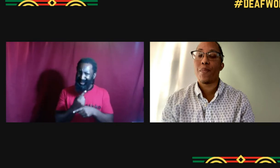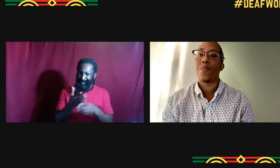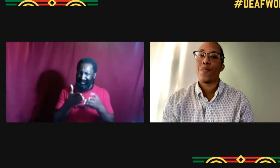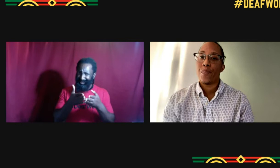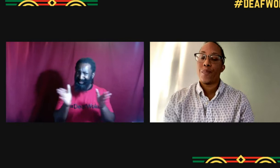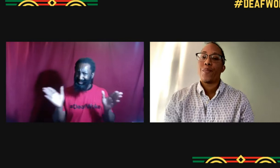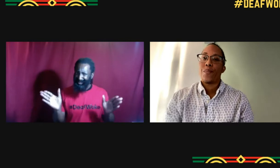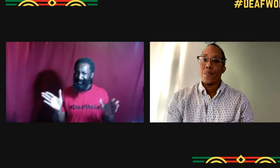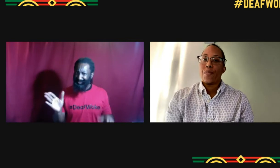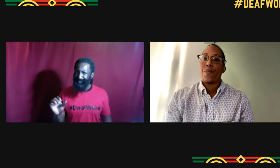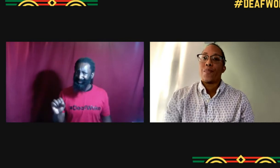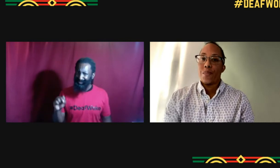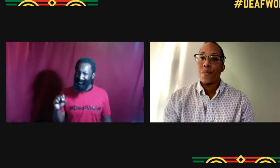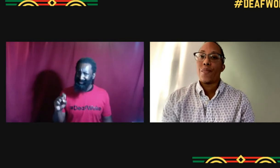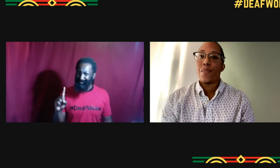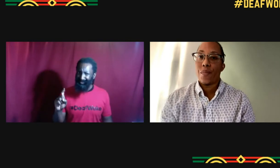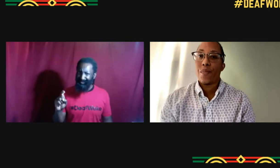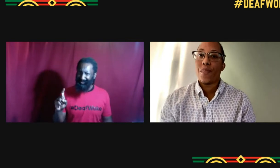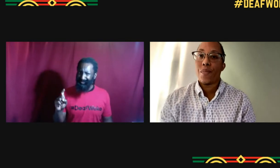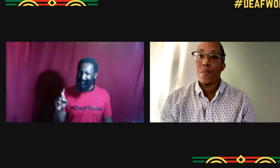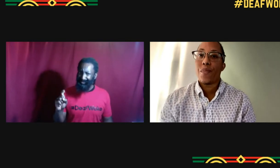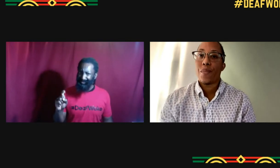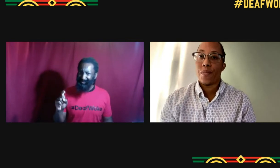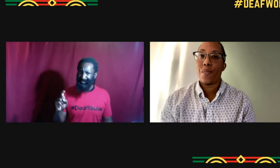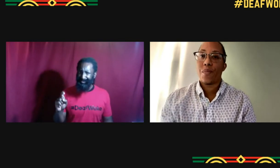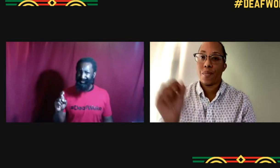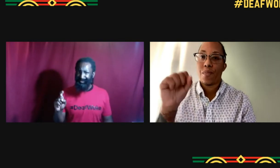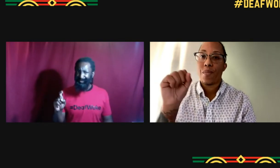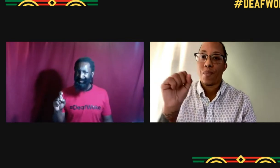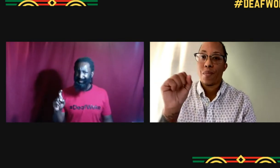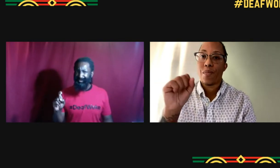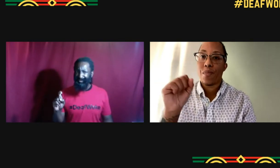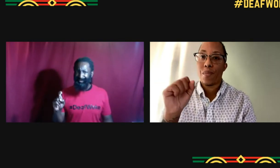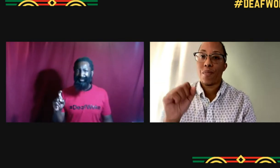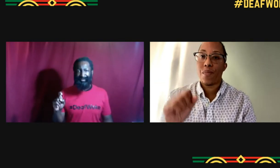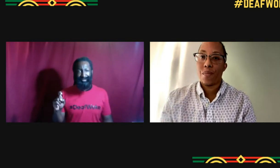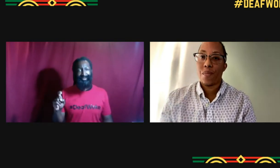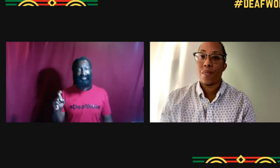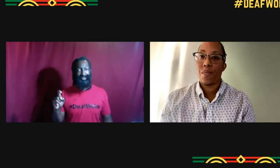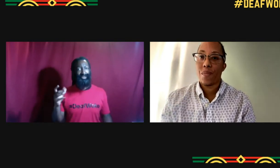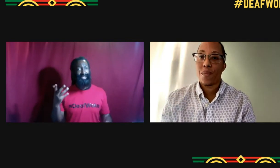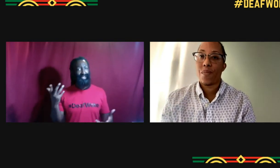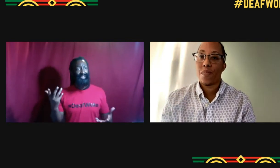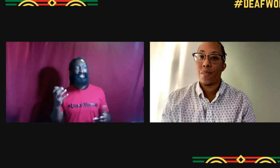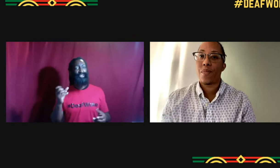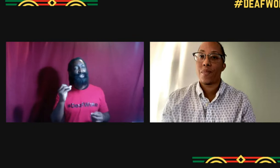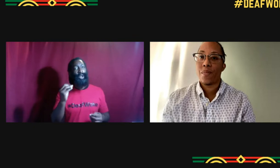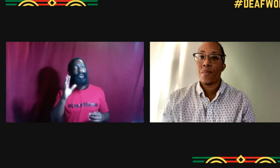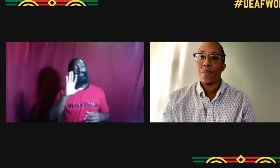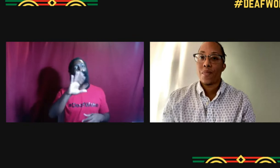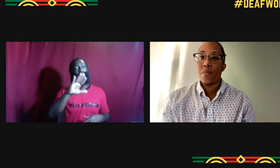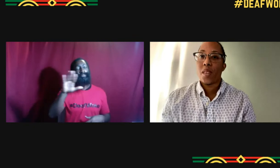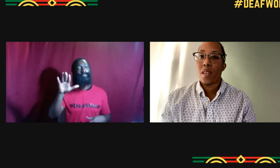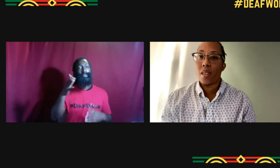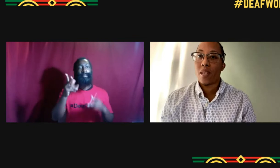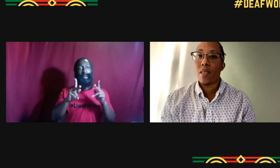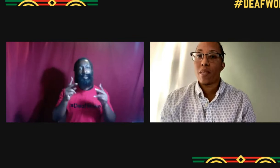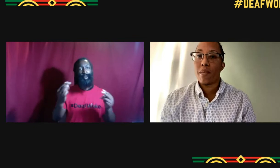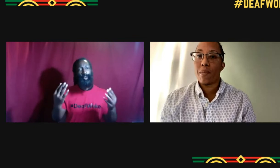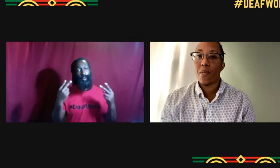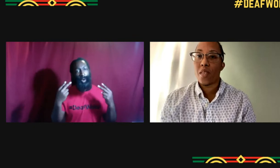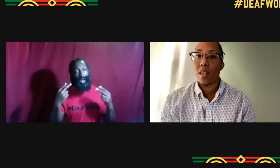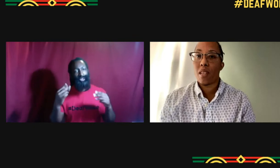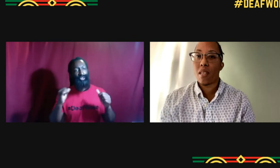you know, that can lead to some people hurting themselves. Yeah. Yes. Yes.